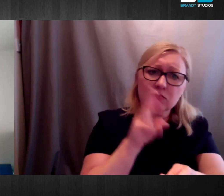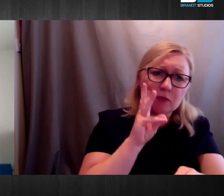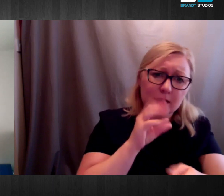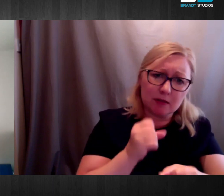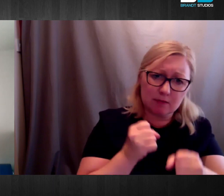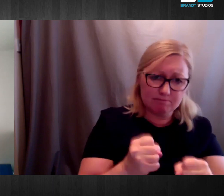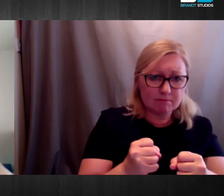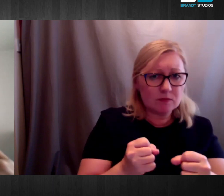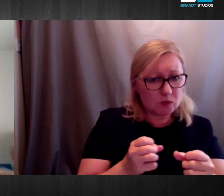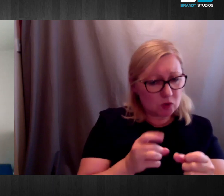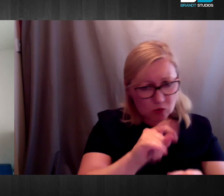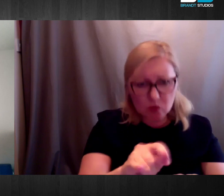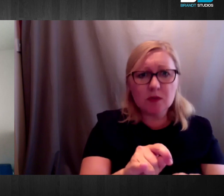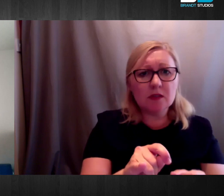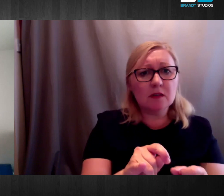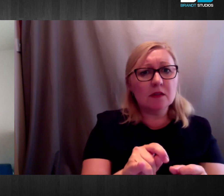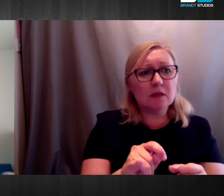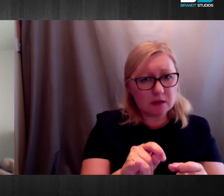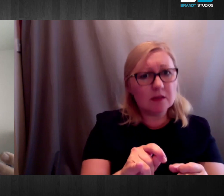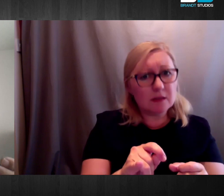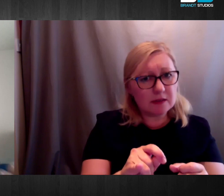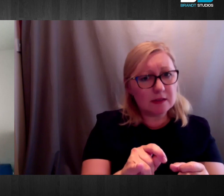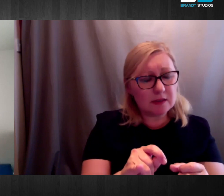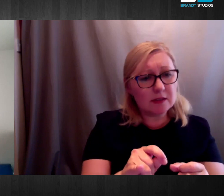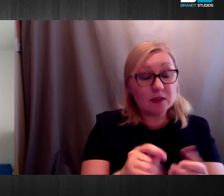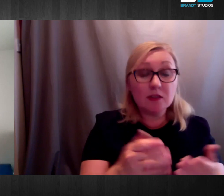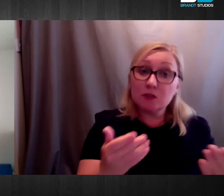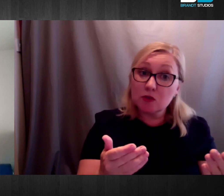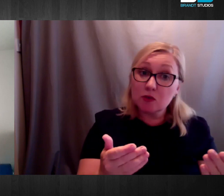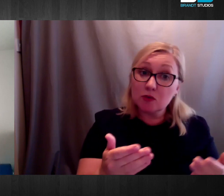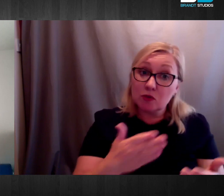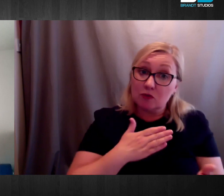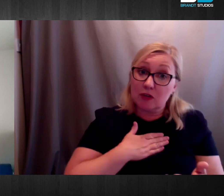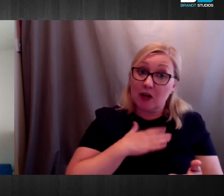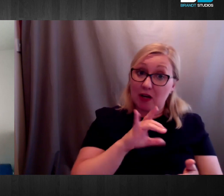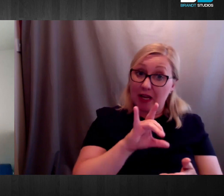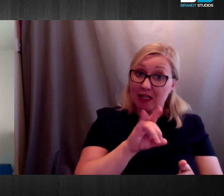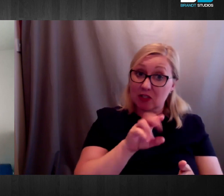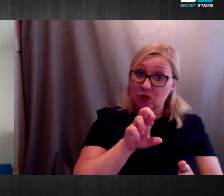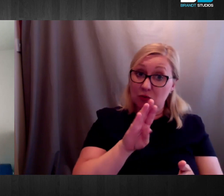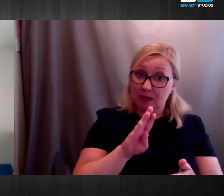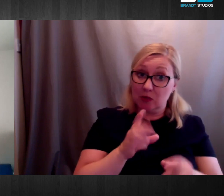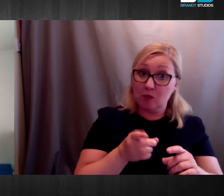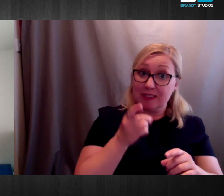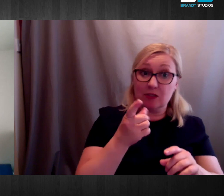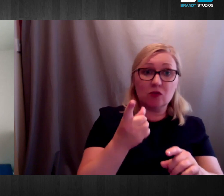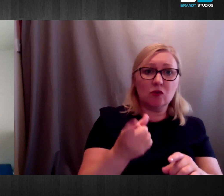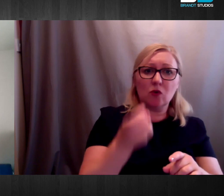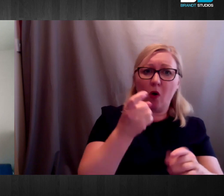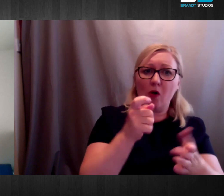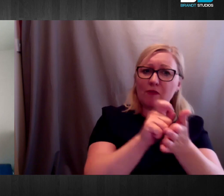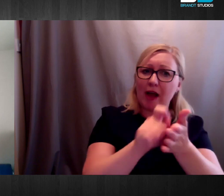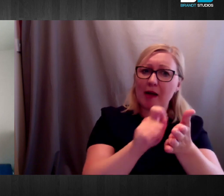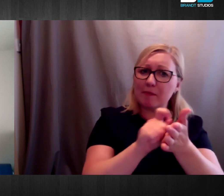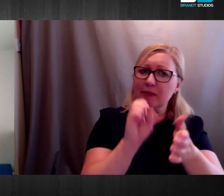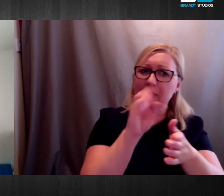So we did have our rapid response call, which for the first time in